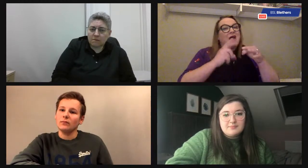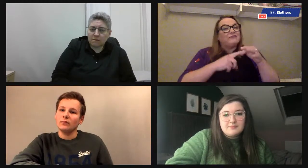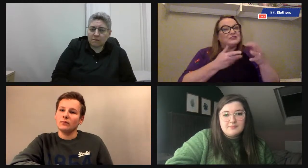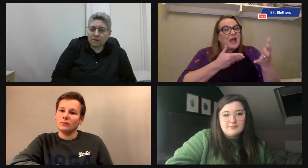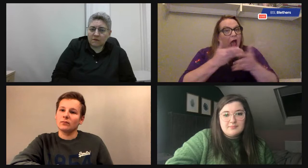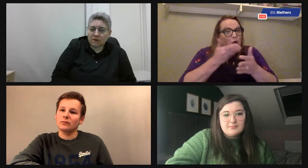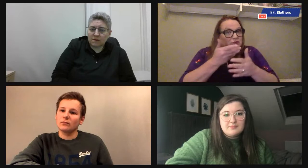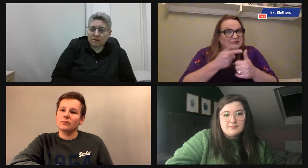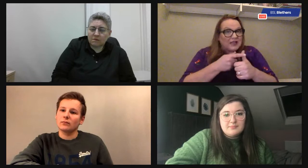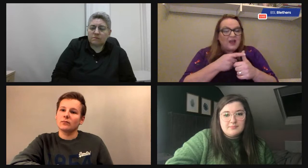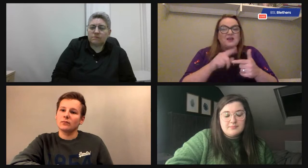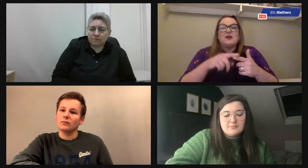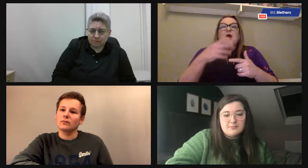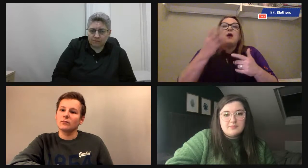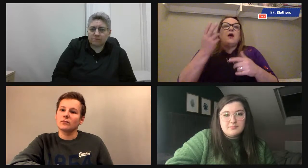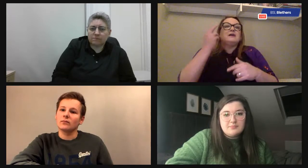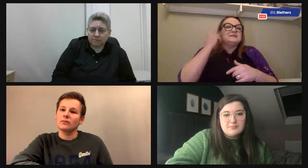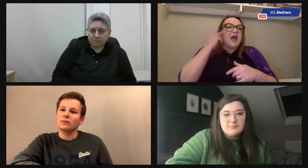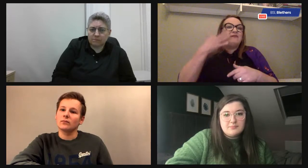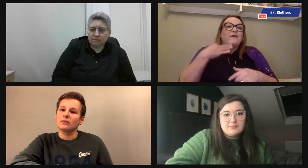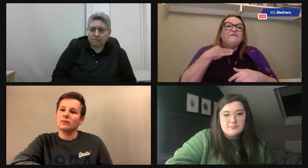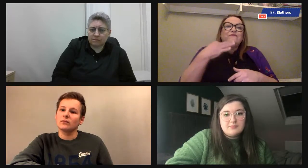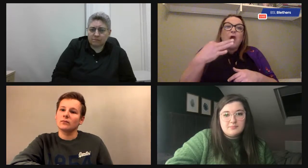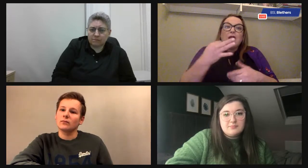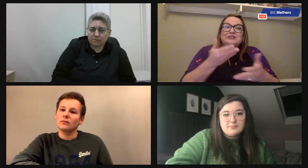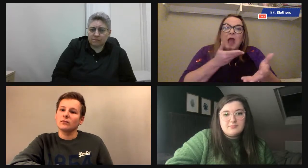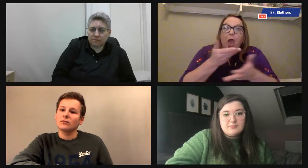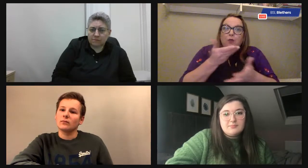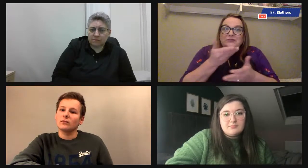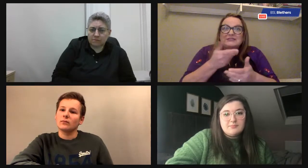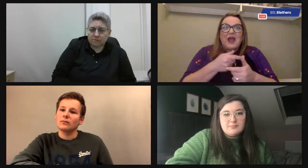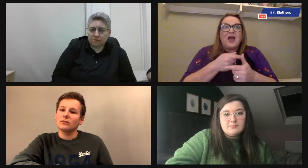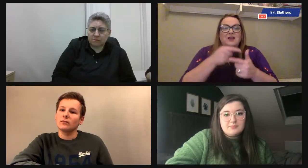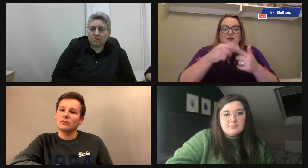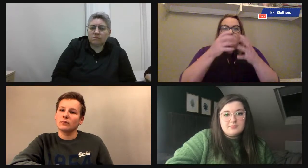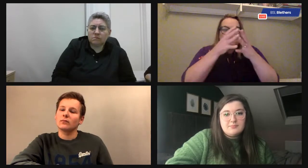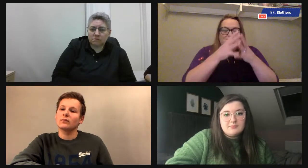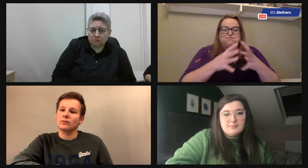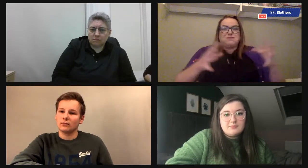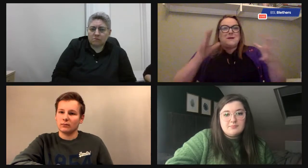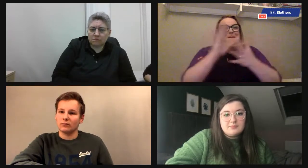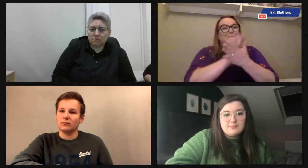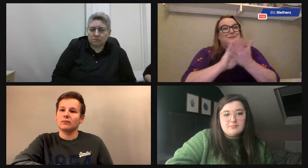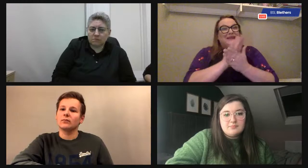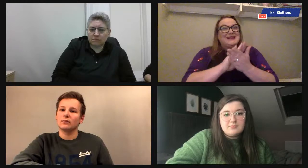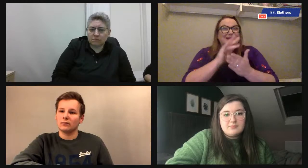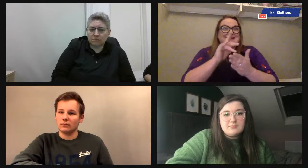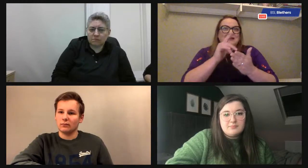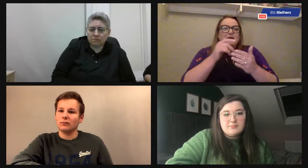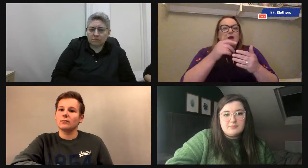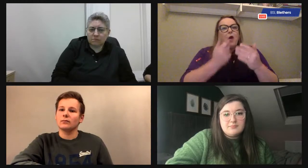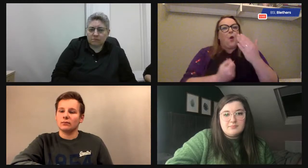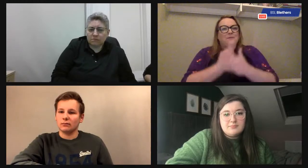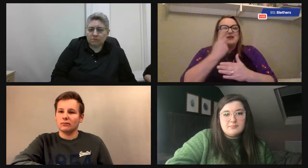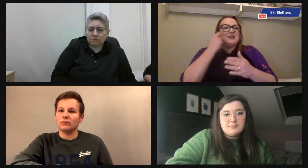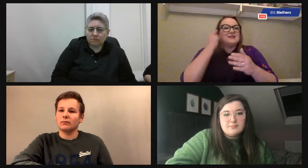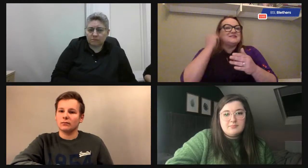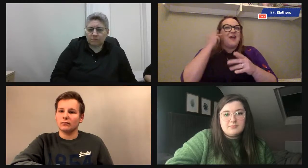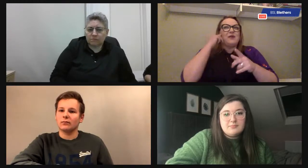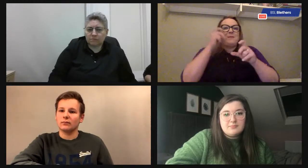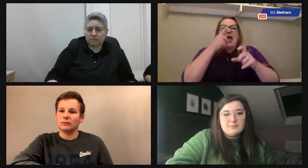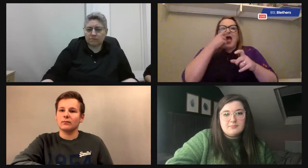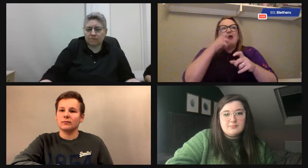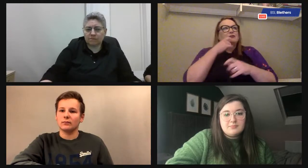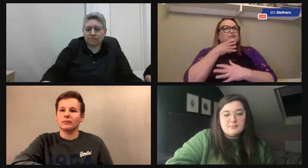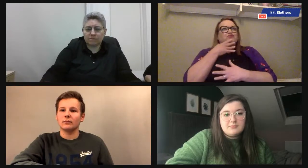I think what we're looking for is a couple of things. We need to encourage lots of young deaf people to get trained as counsellors. We